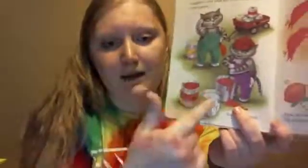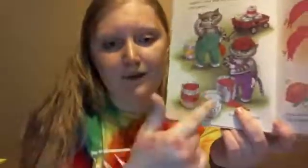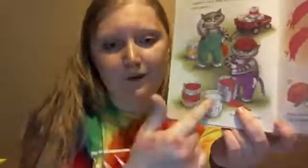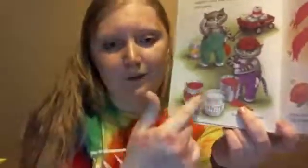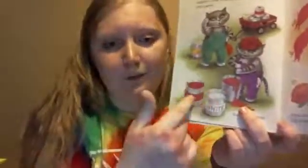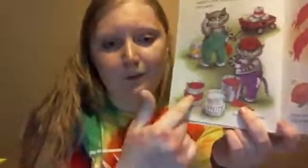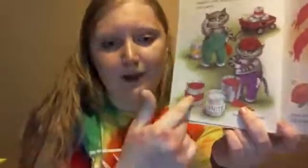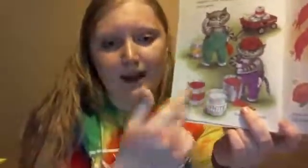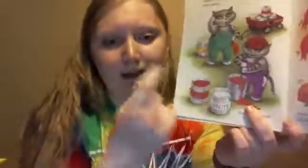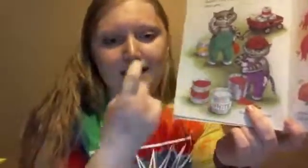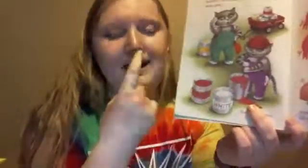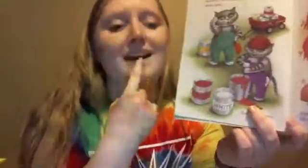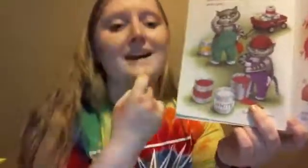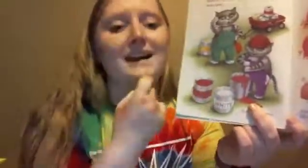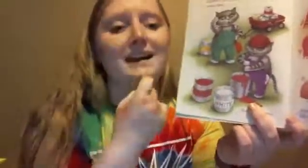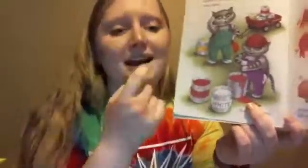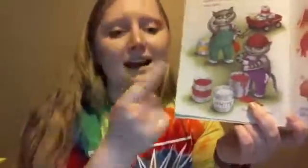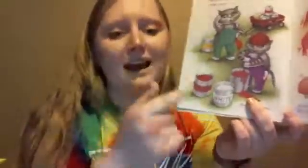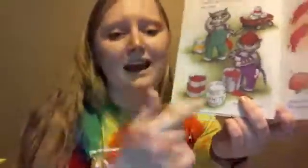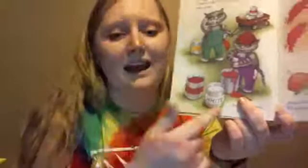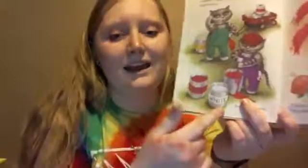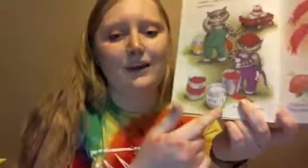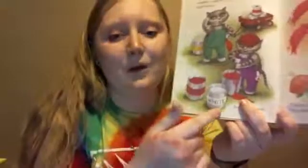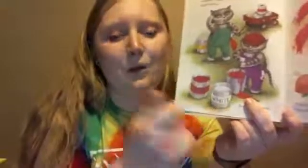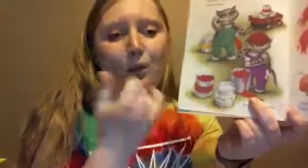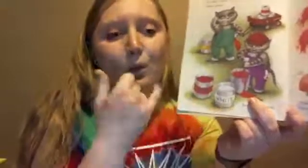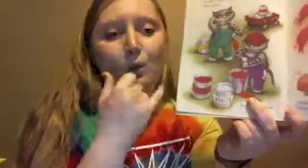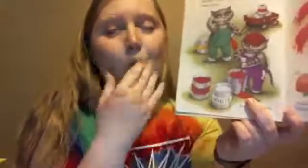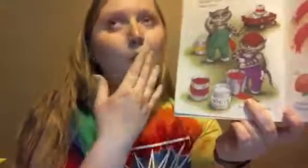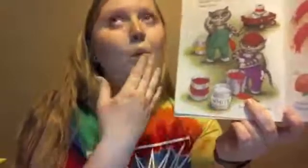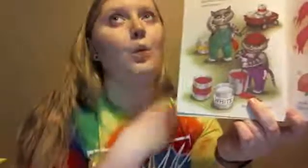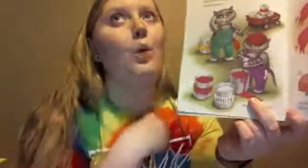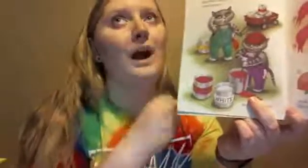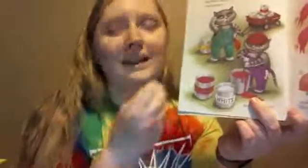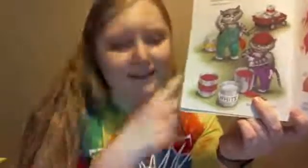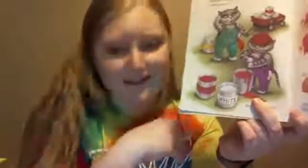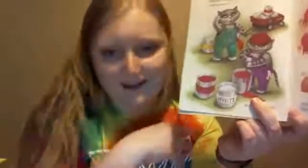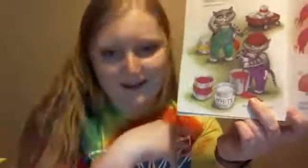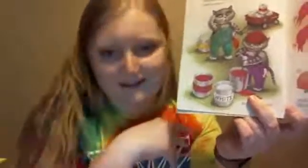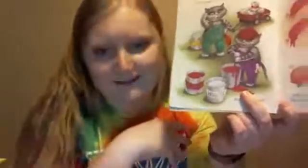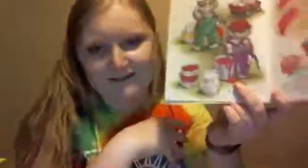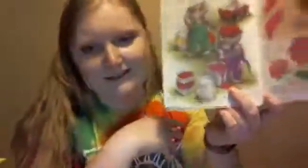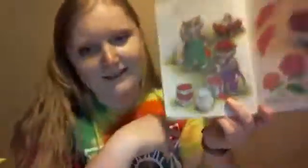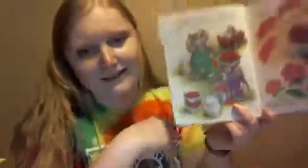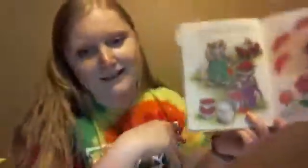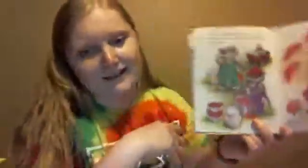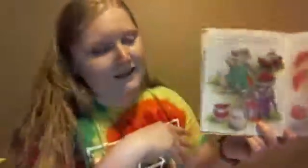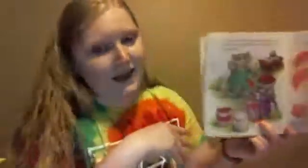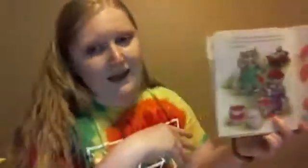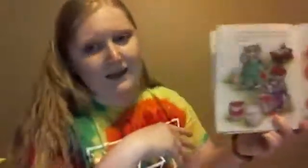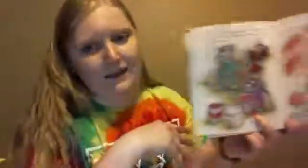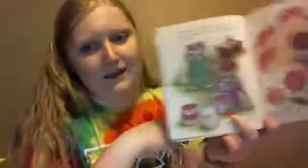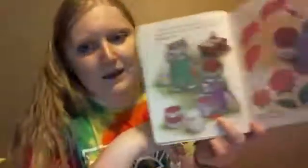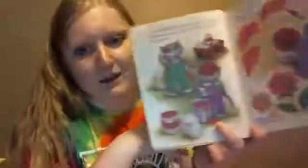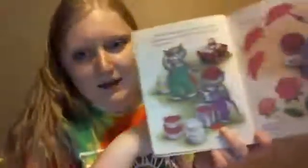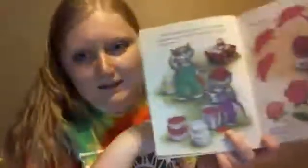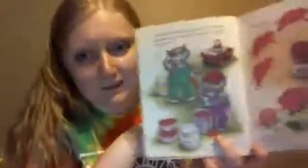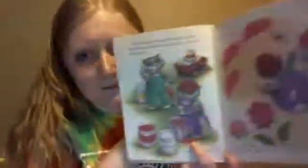a red can, and a white can. Okay, and then they're going to make some